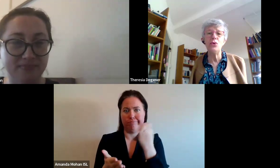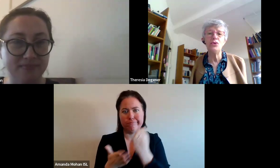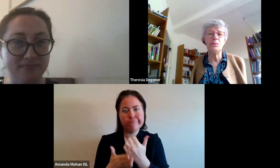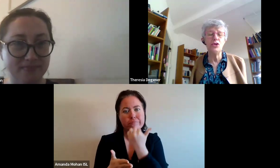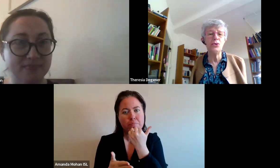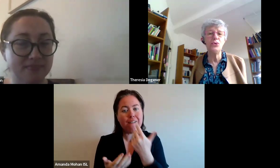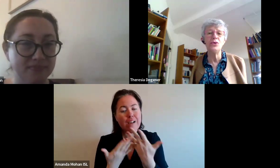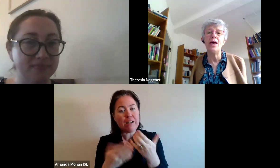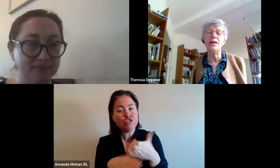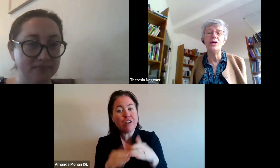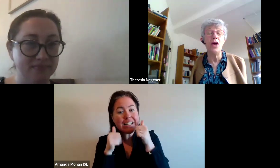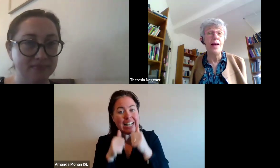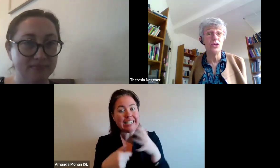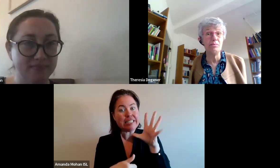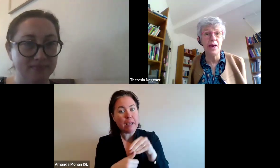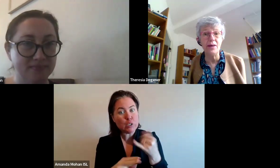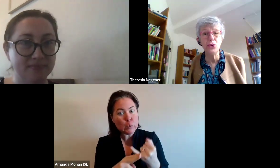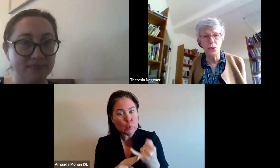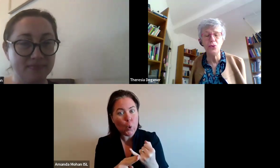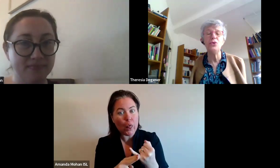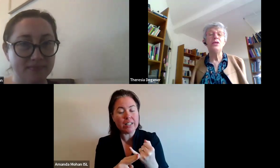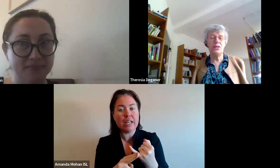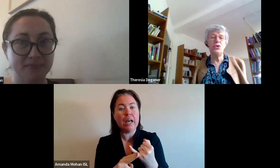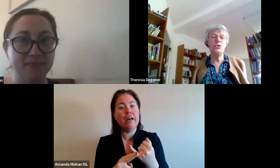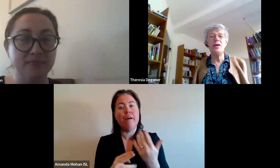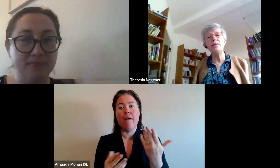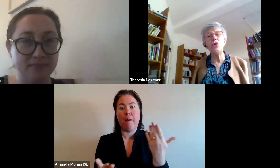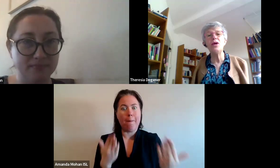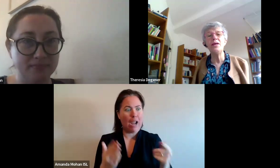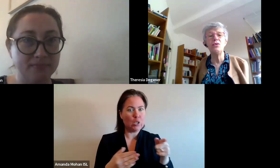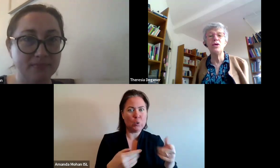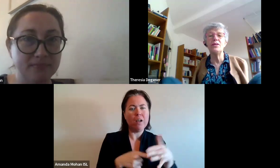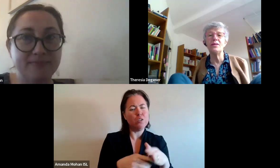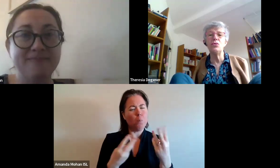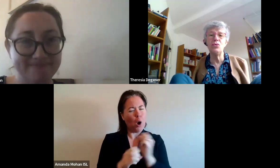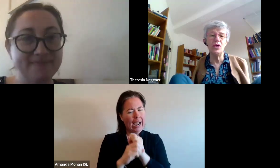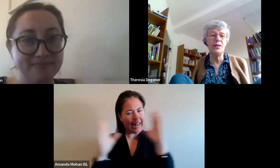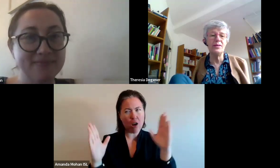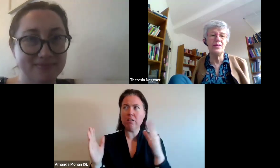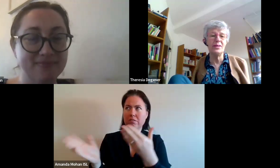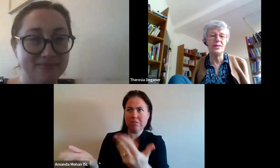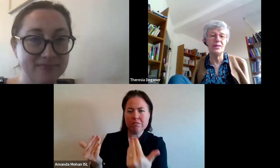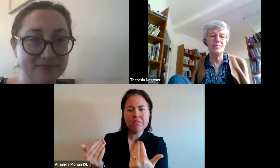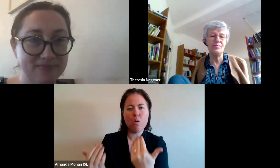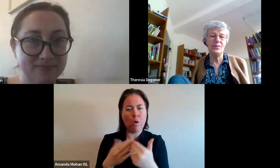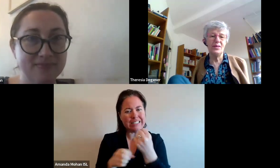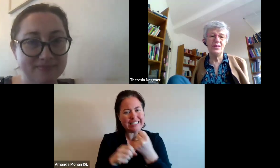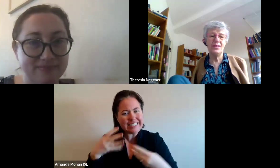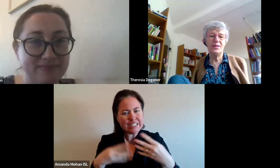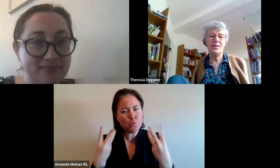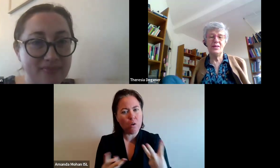kids who go to special schools and as compared to, so you make it more clear what are the statistics.